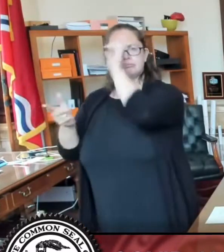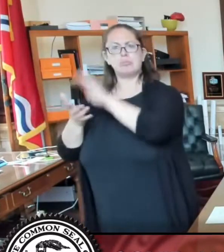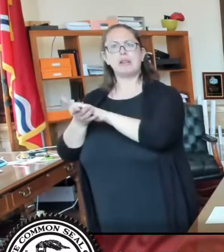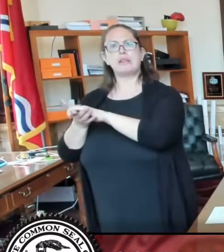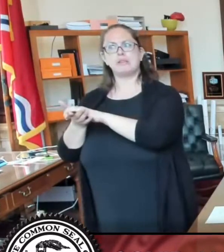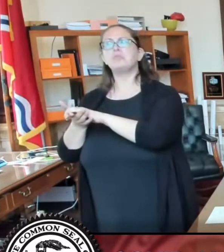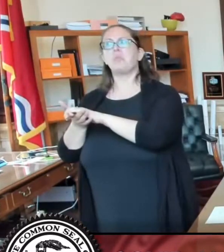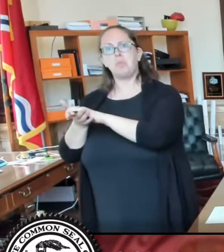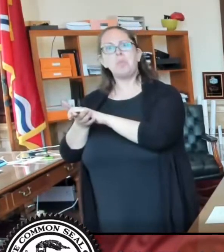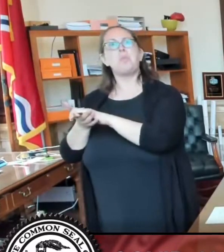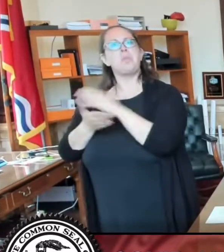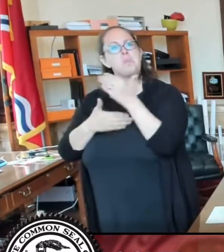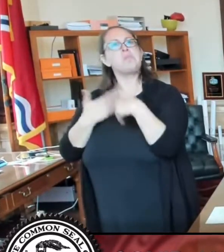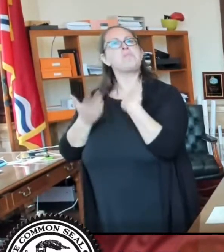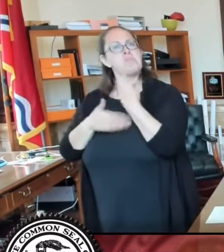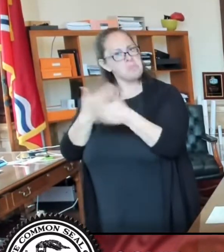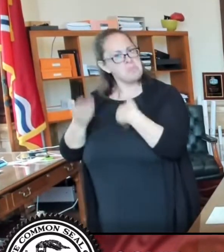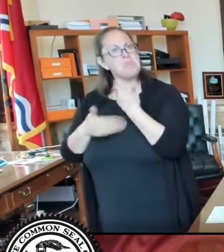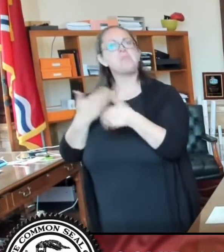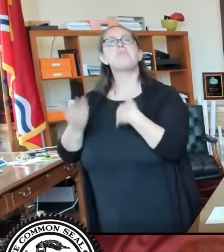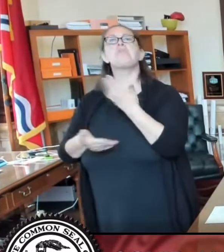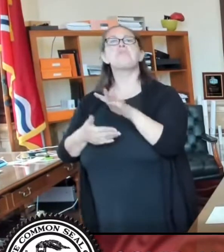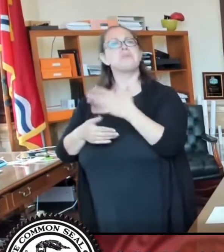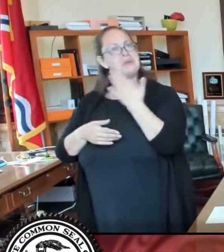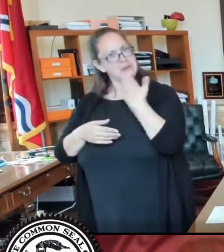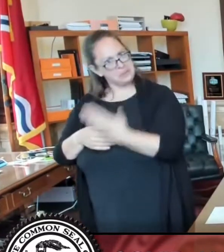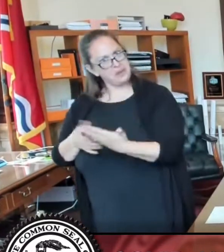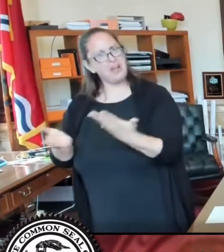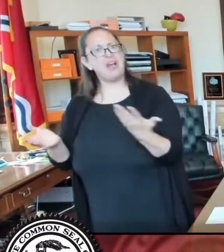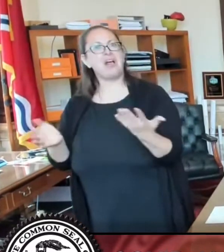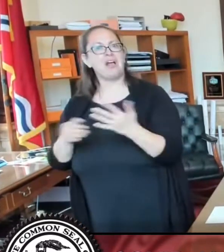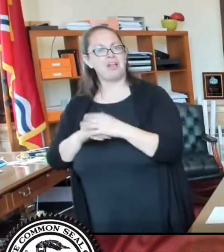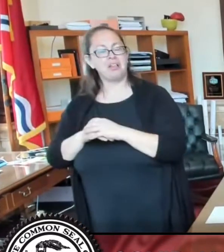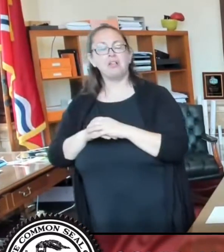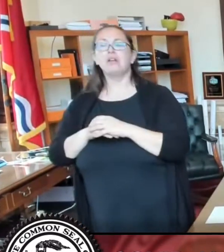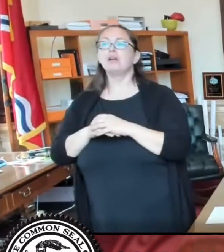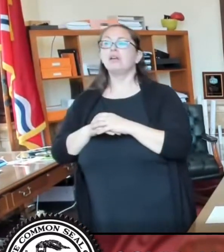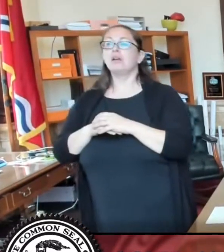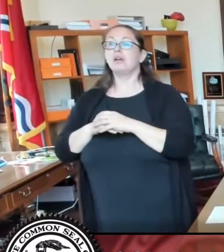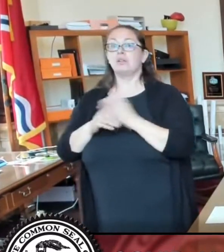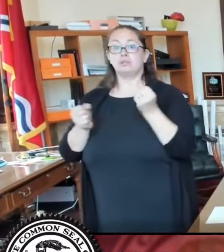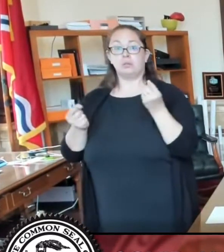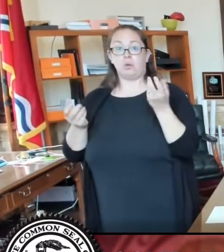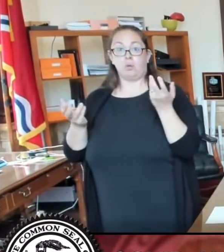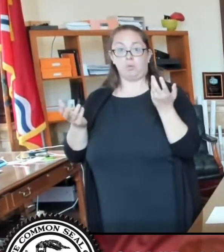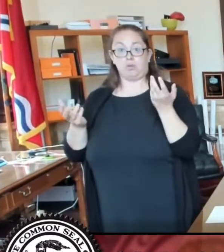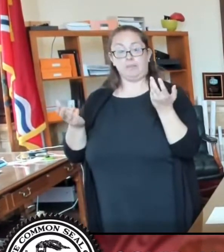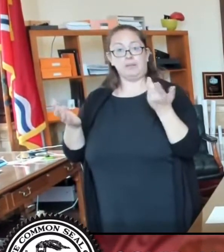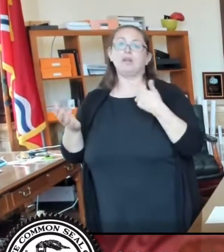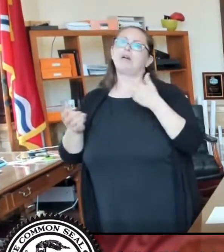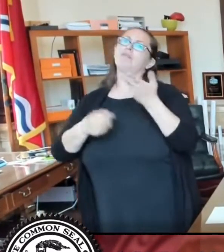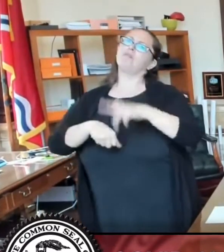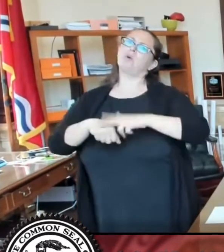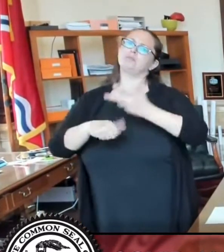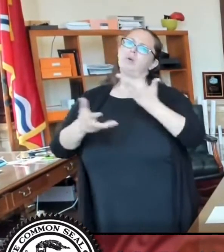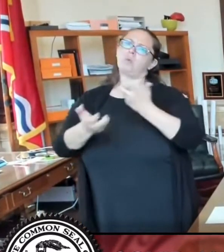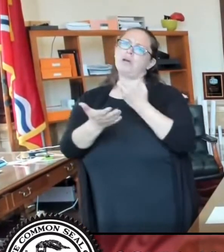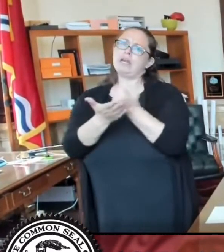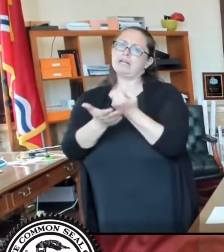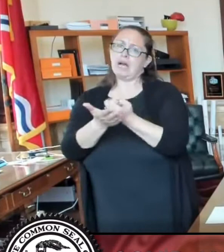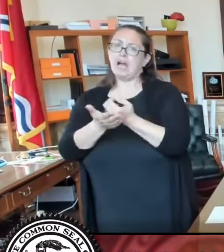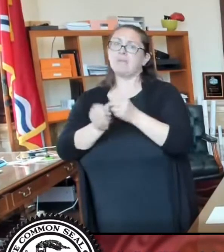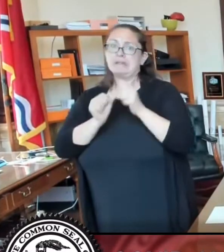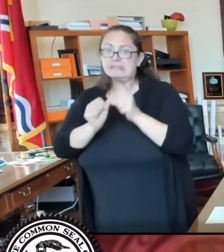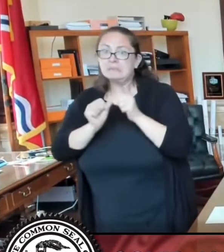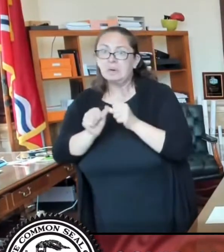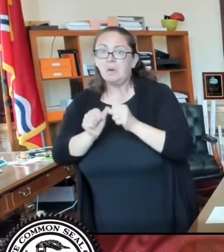are coming along pretty well. So in the meantime, because we all want our economy to keep going, because none of